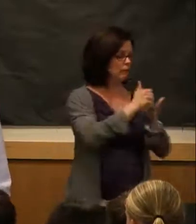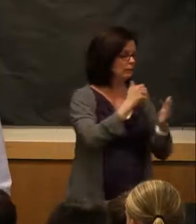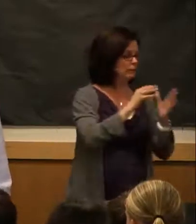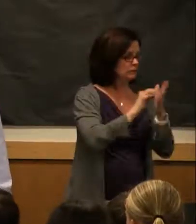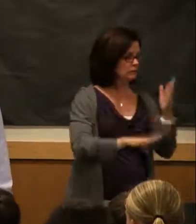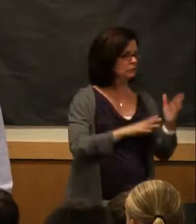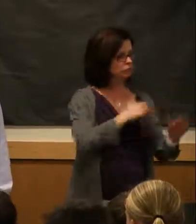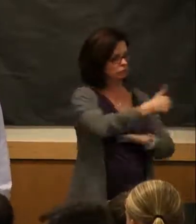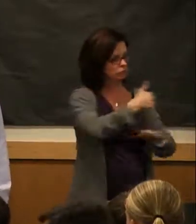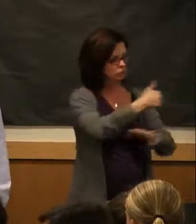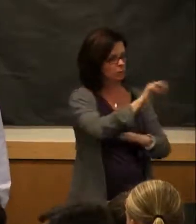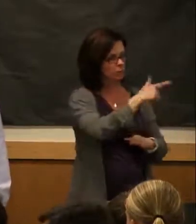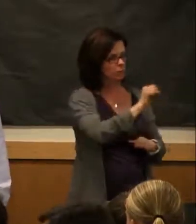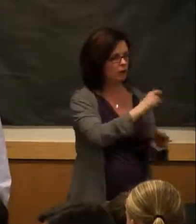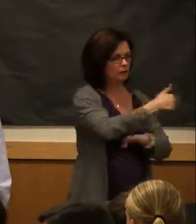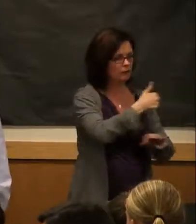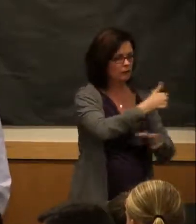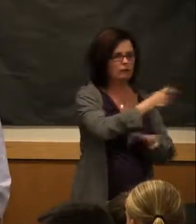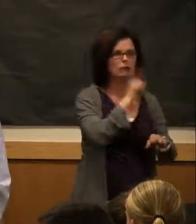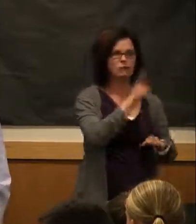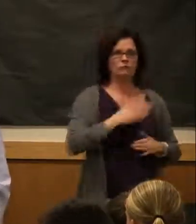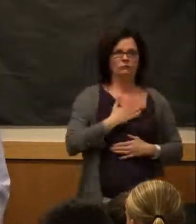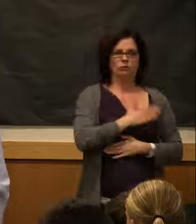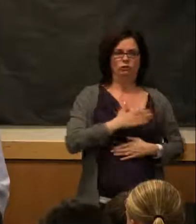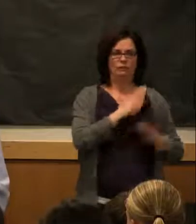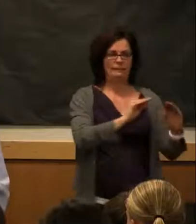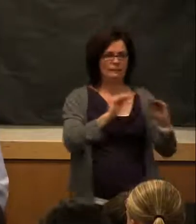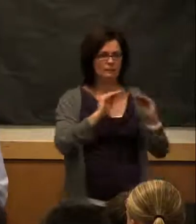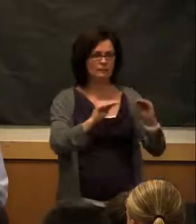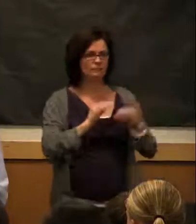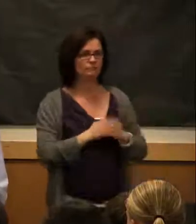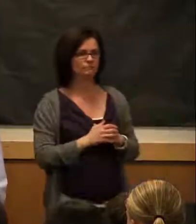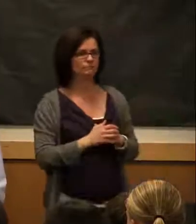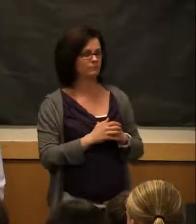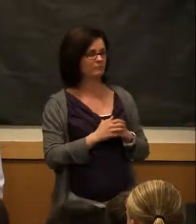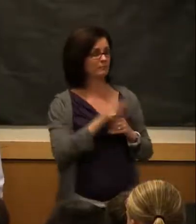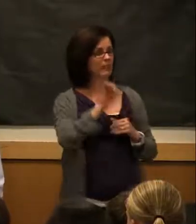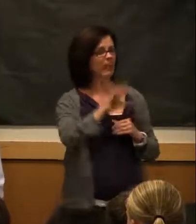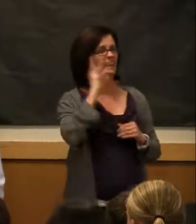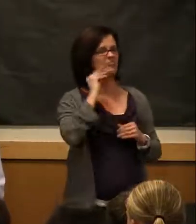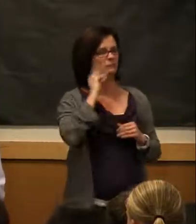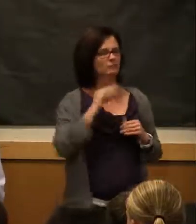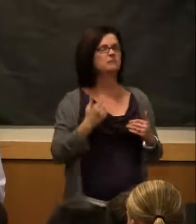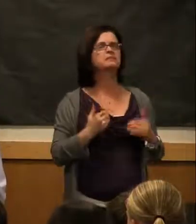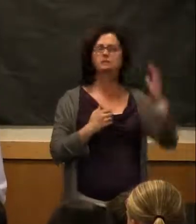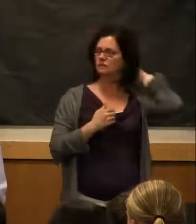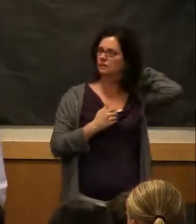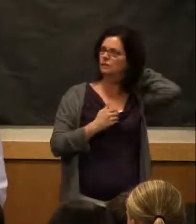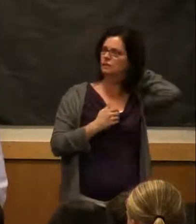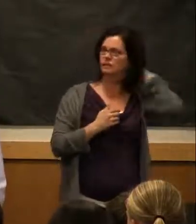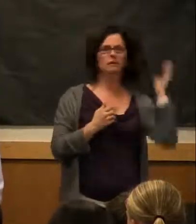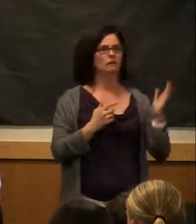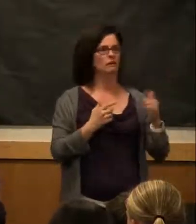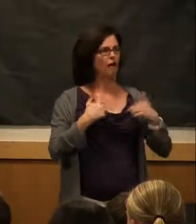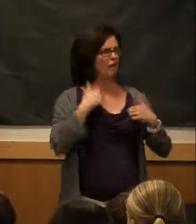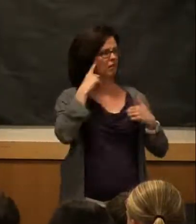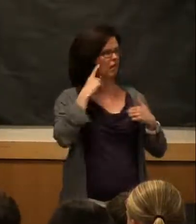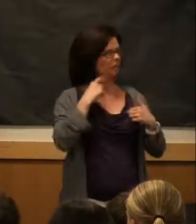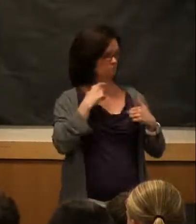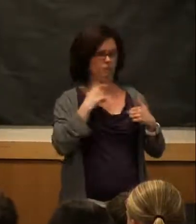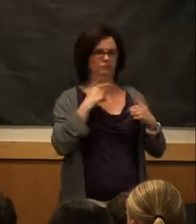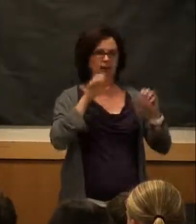I tell you, I really liked teaching cane travel. And for me, it was kind of getting back to the point where I could be a teacher